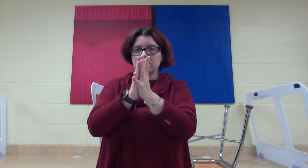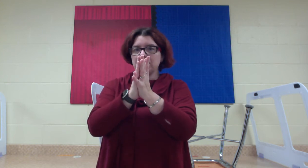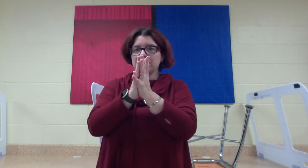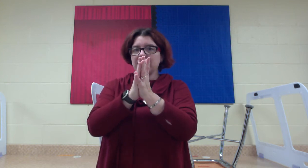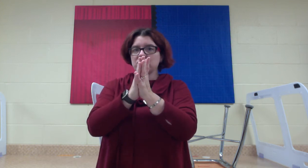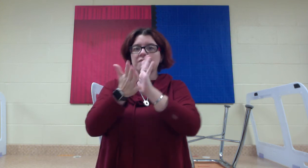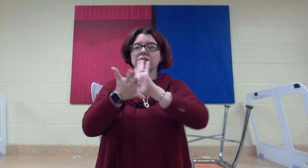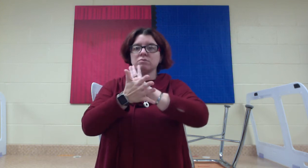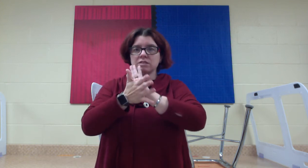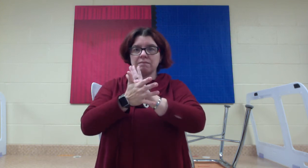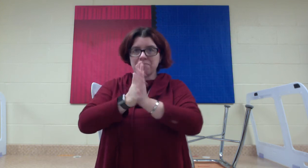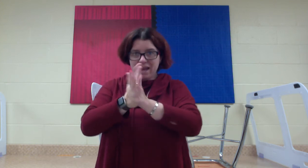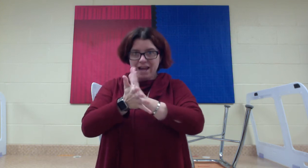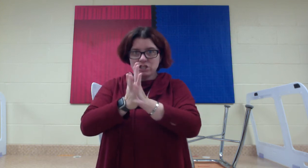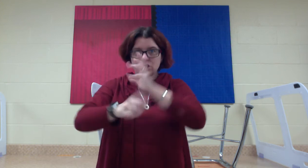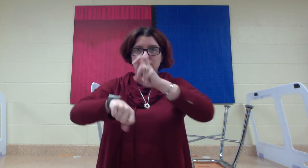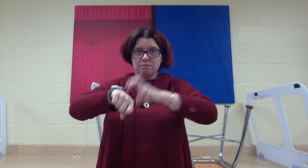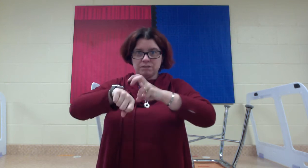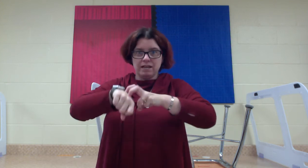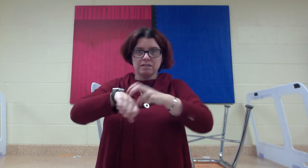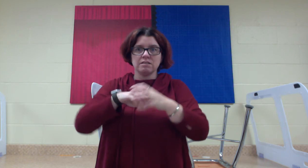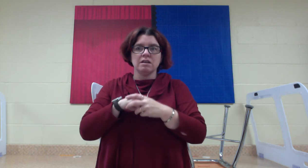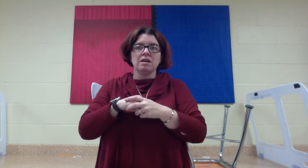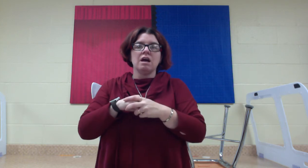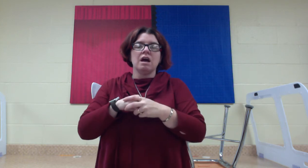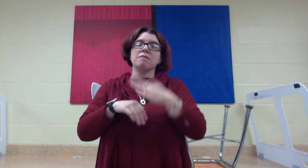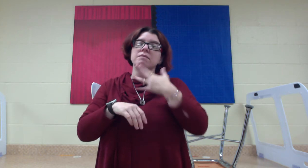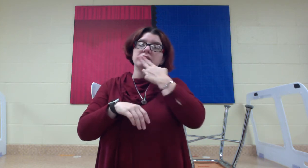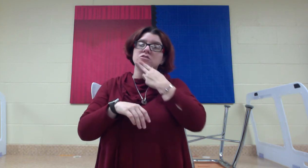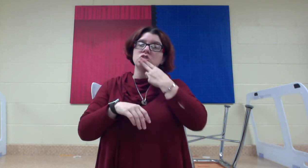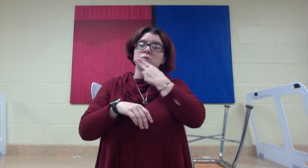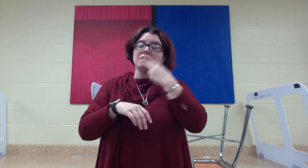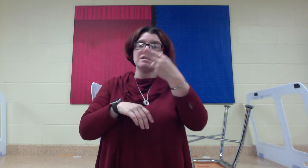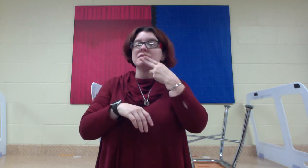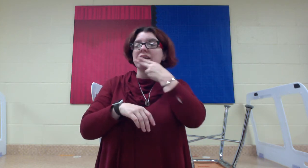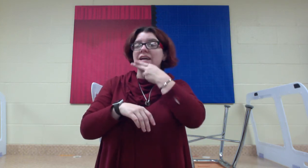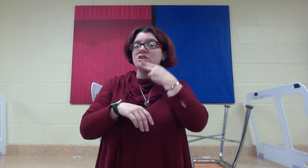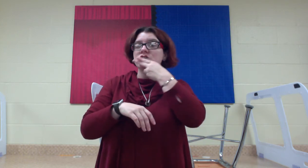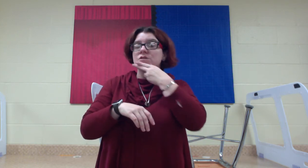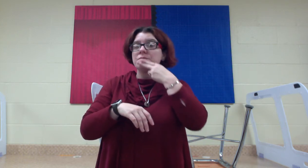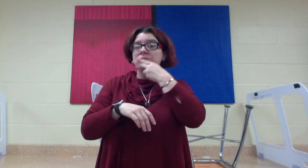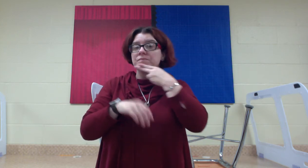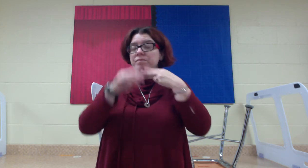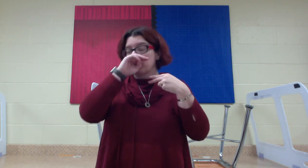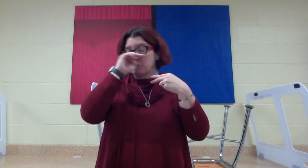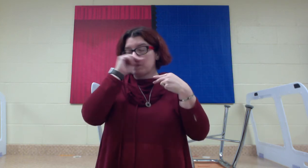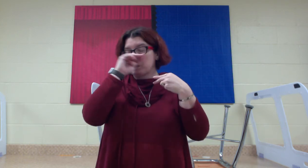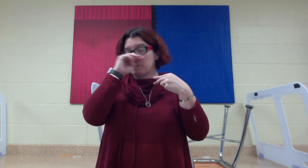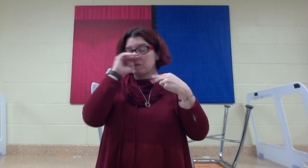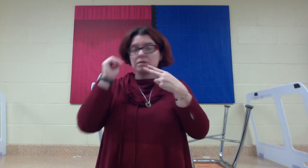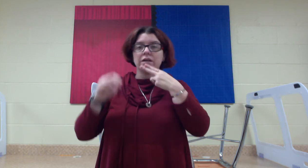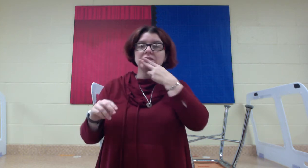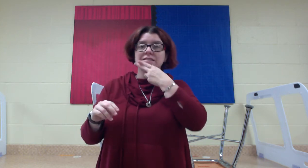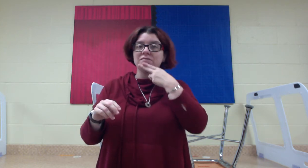to sign potato traffic. You want to sign mashed potatoes. And then sweet. It's an H. Sorry. It's a sign for